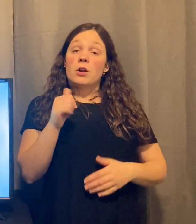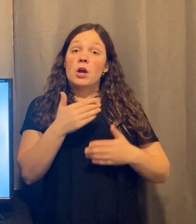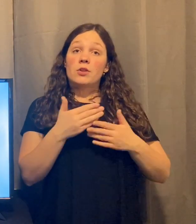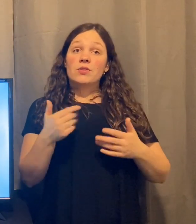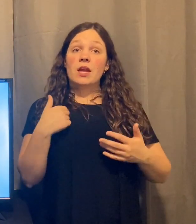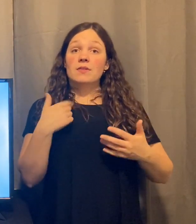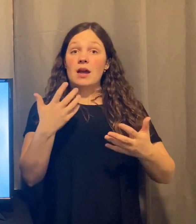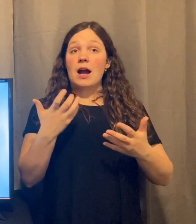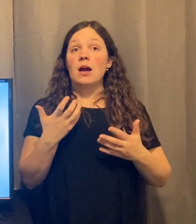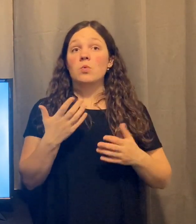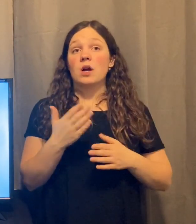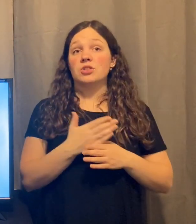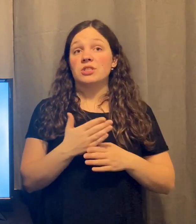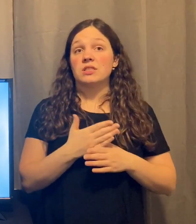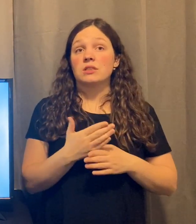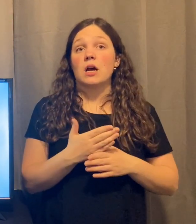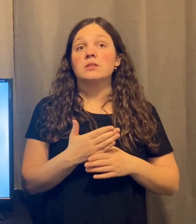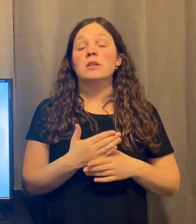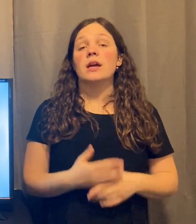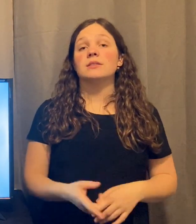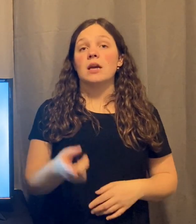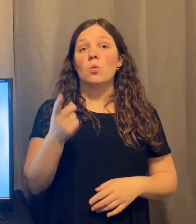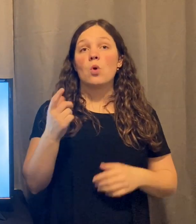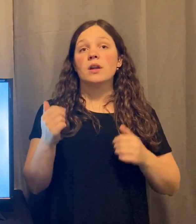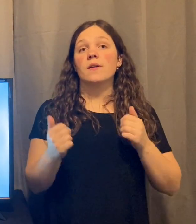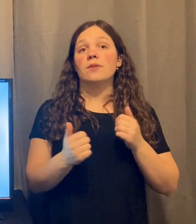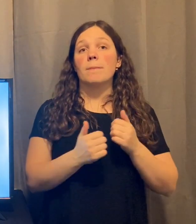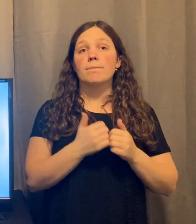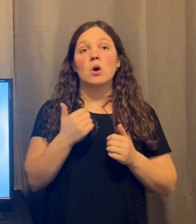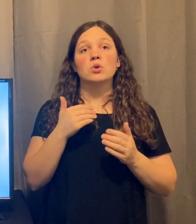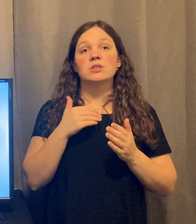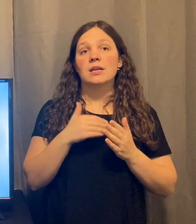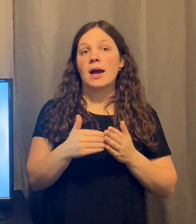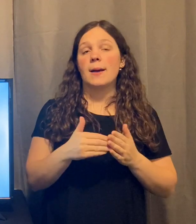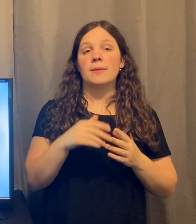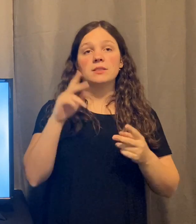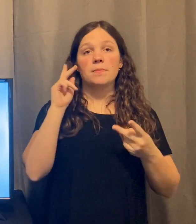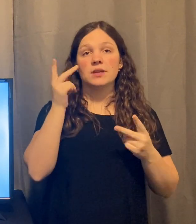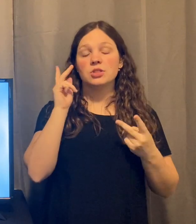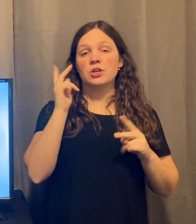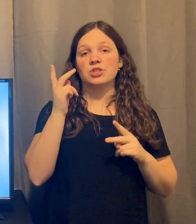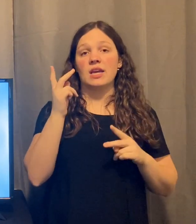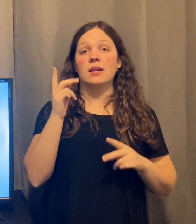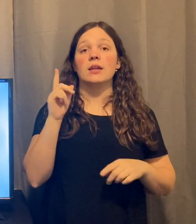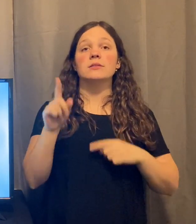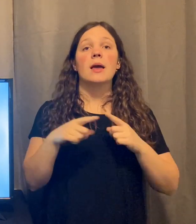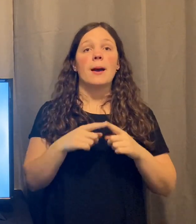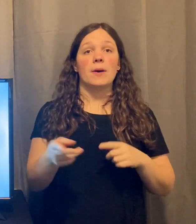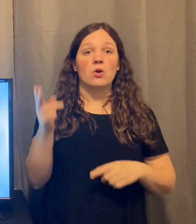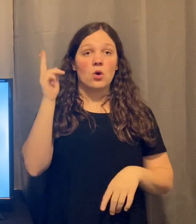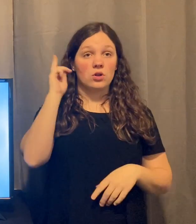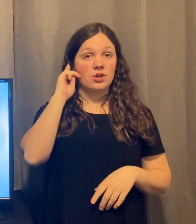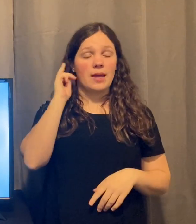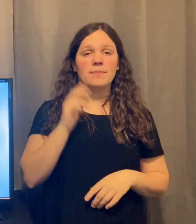Another thing that I want to discuss is that one of the most common misunderstandings about cochlear